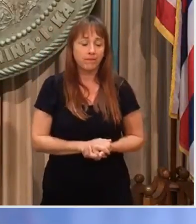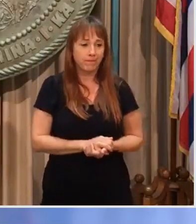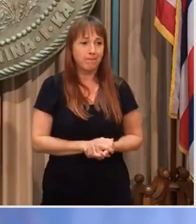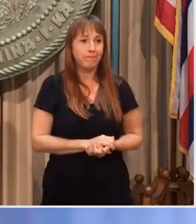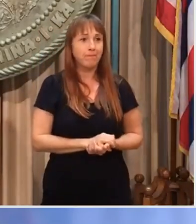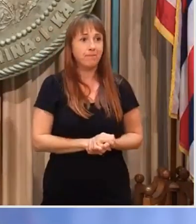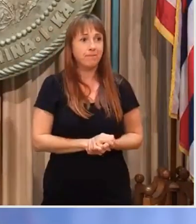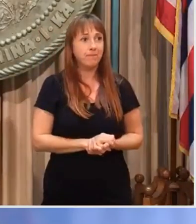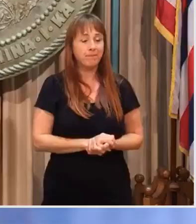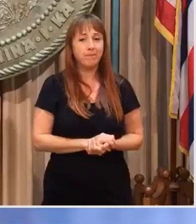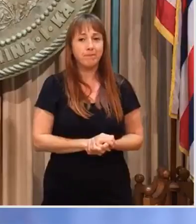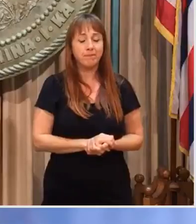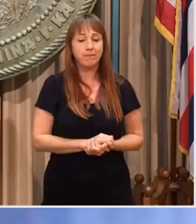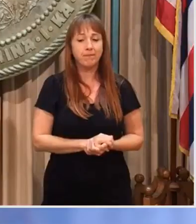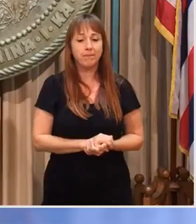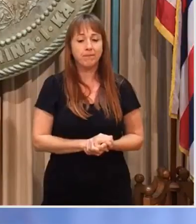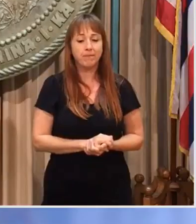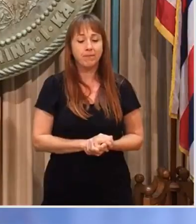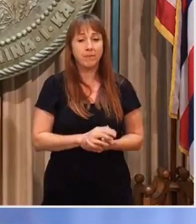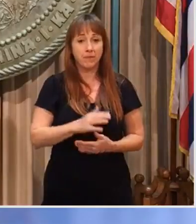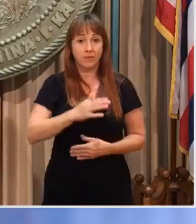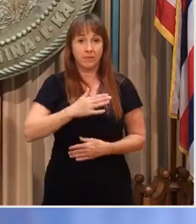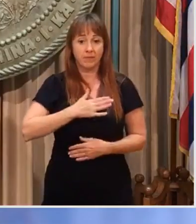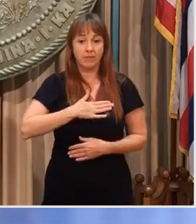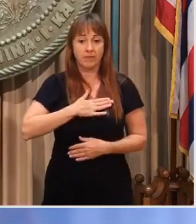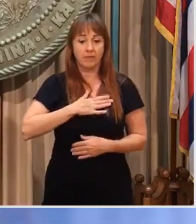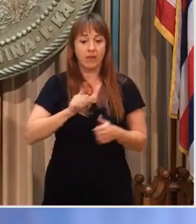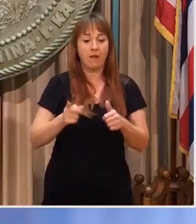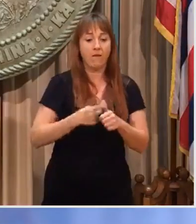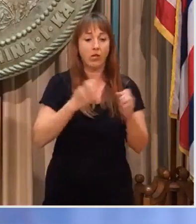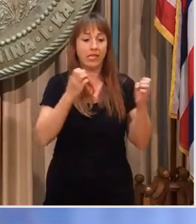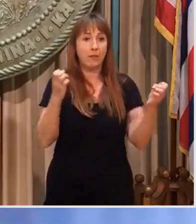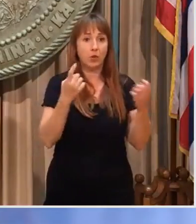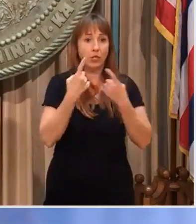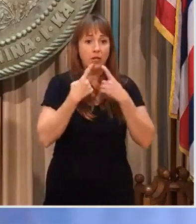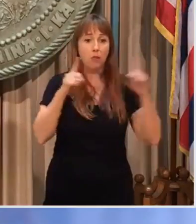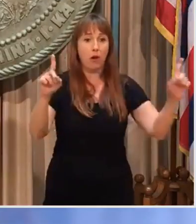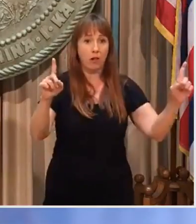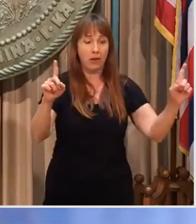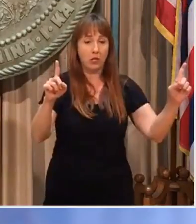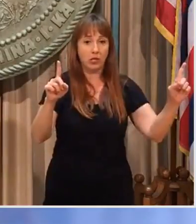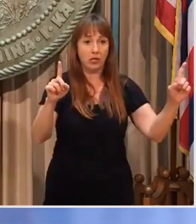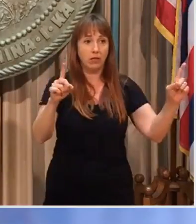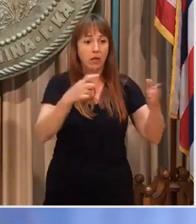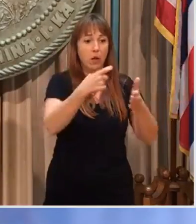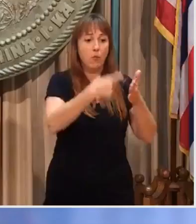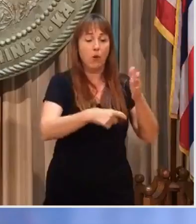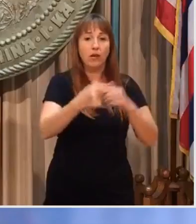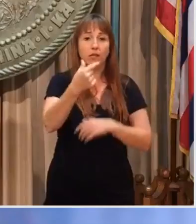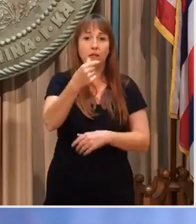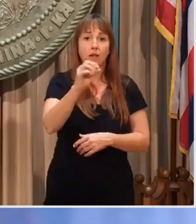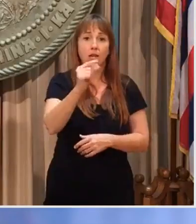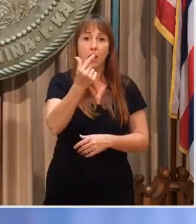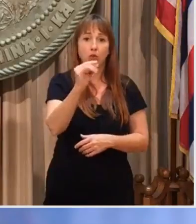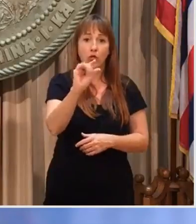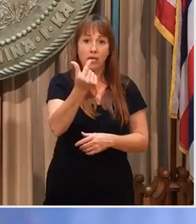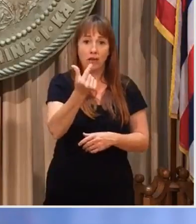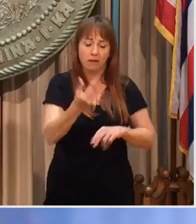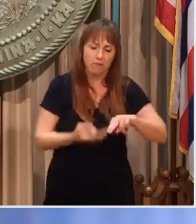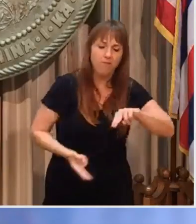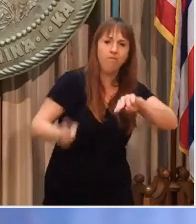Also want to note that under my first emergency proclamation, price gouging is